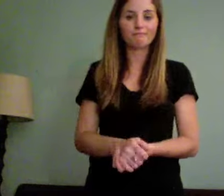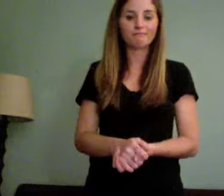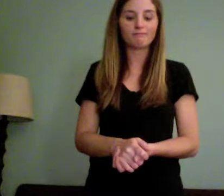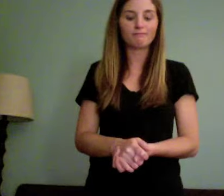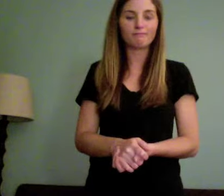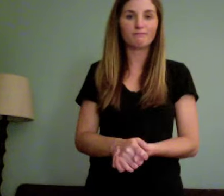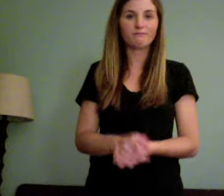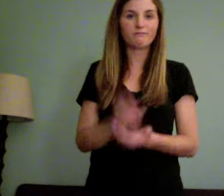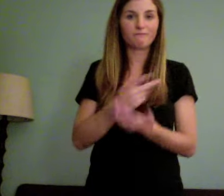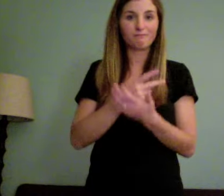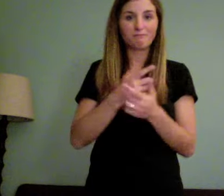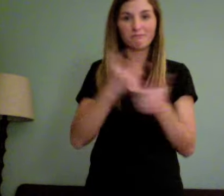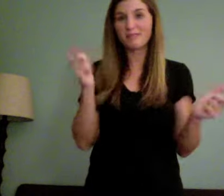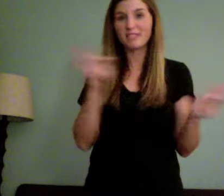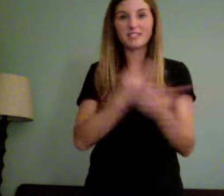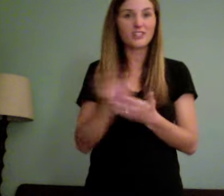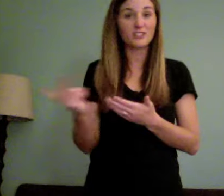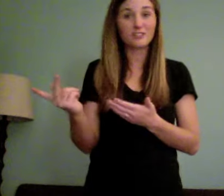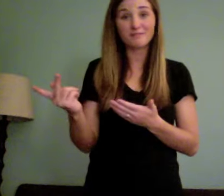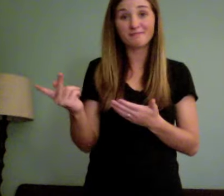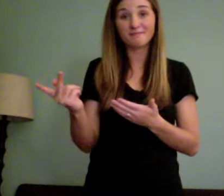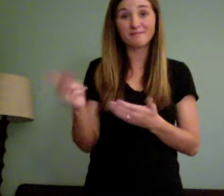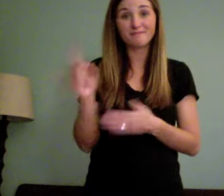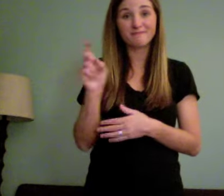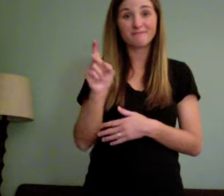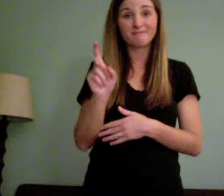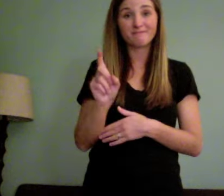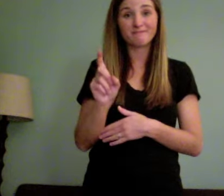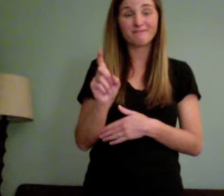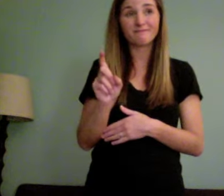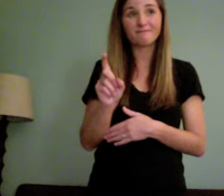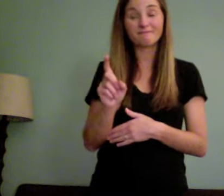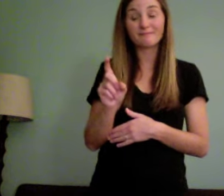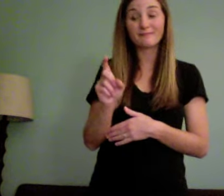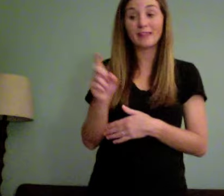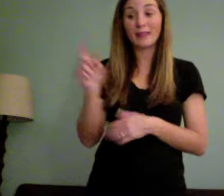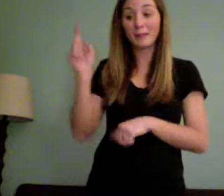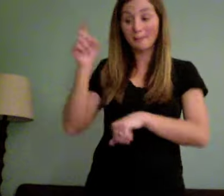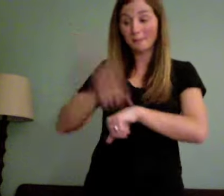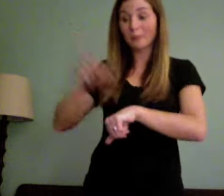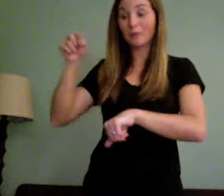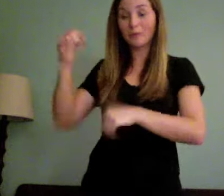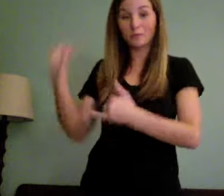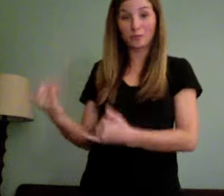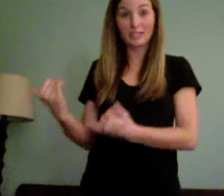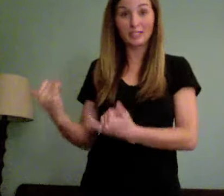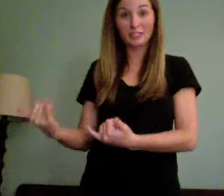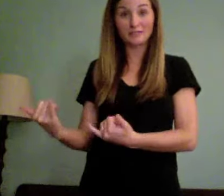Failure. The moment right here that John says to Peter, hey, that voice,